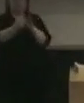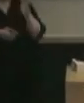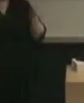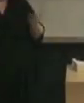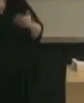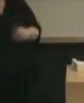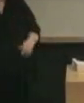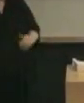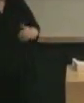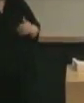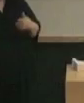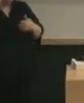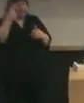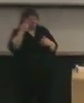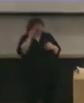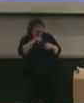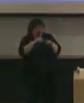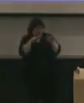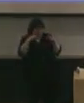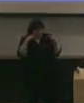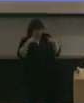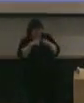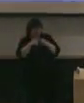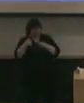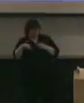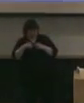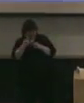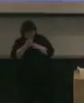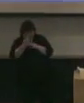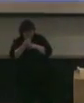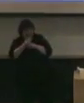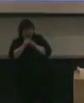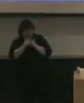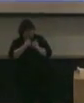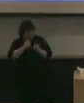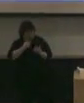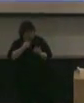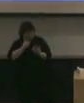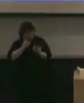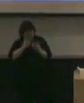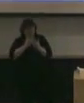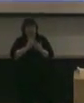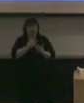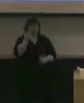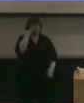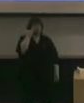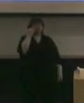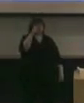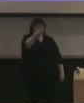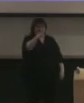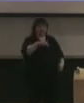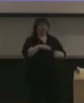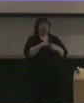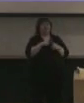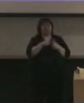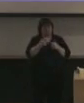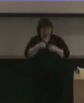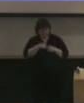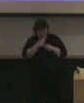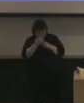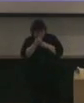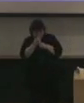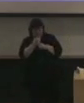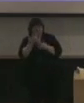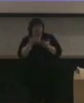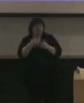understand to that level. We then have to try to figure out how can we work with that person, say it's you, for example. So then we may